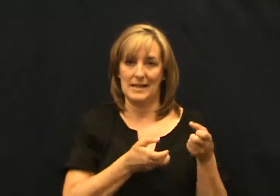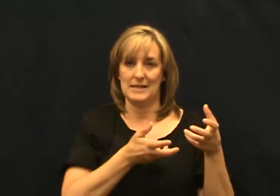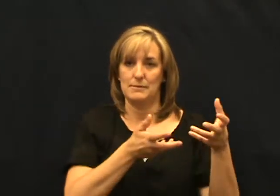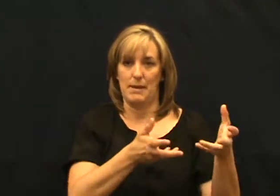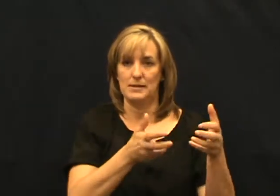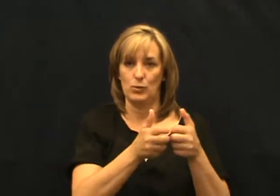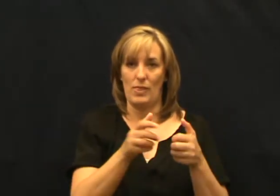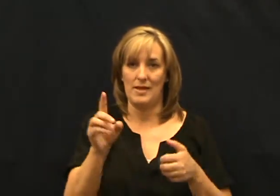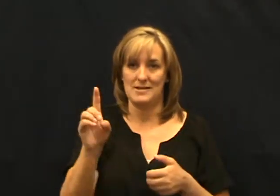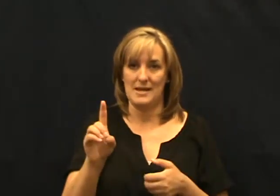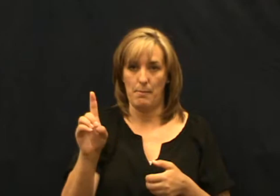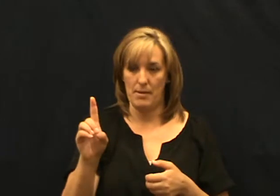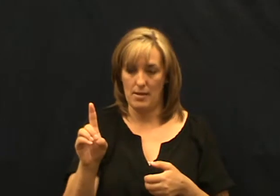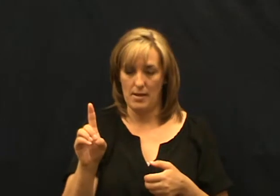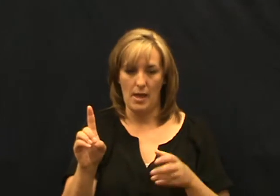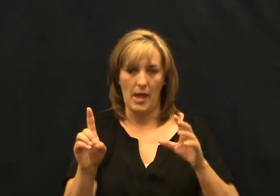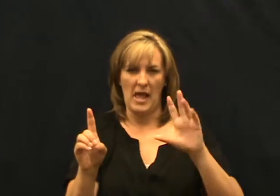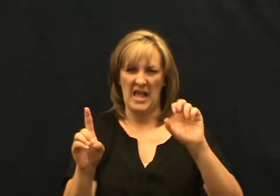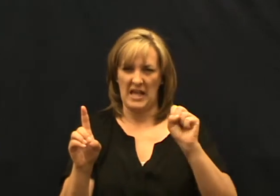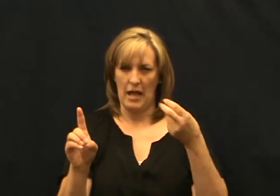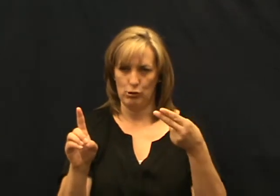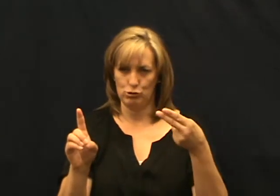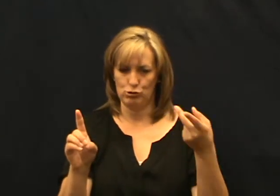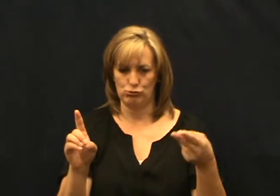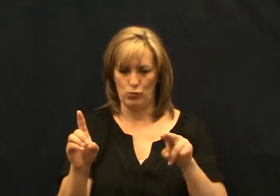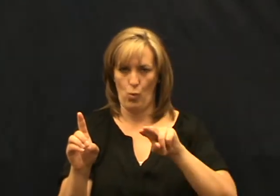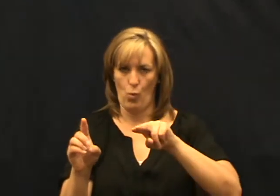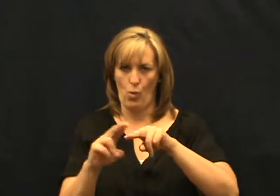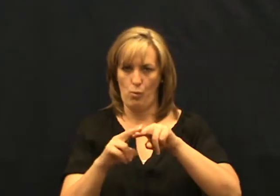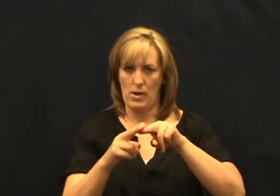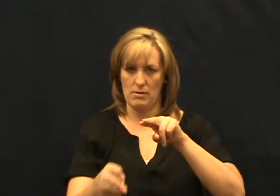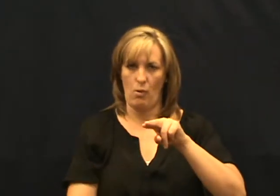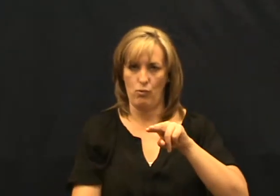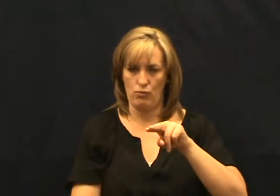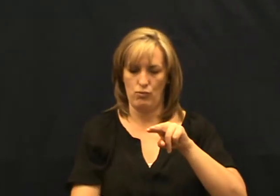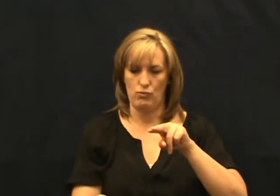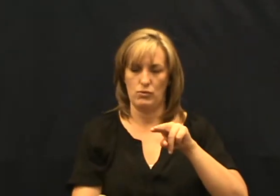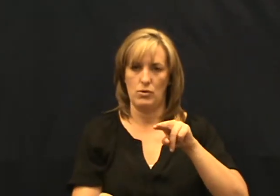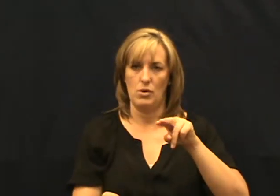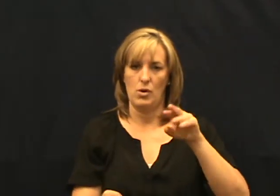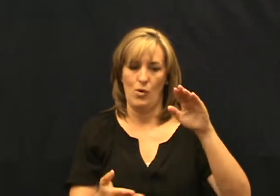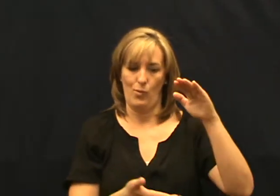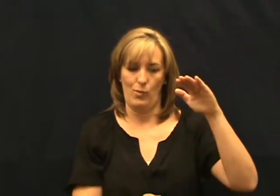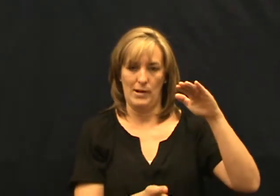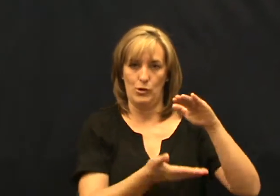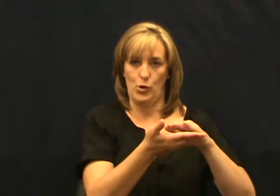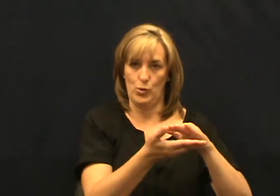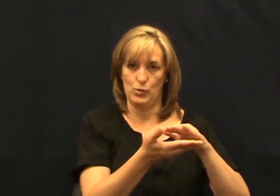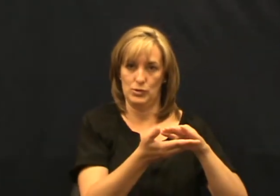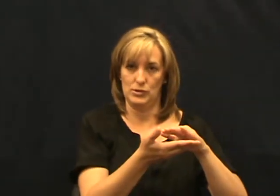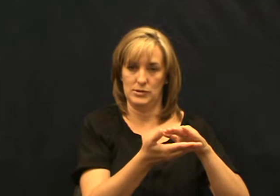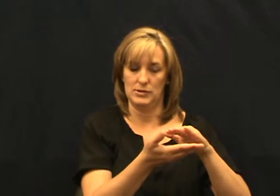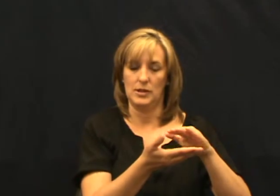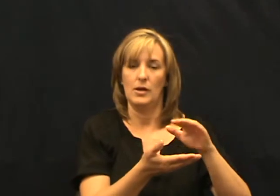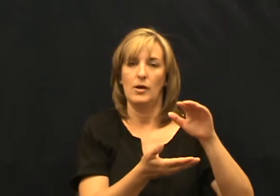went down for the same amount. We reduce an asset with the credit, so we debit wage expense for